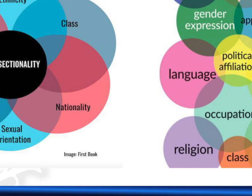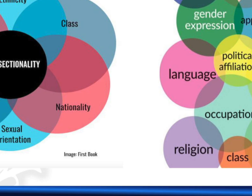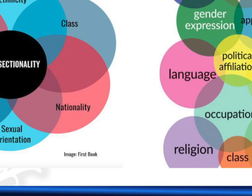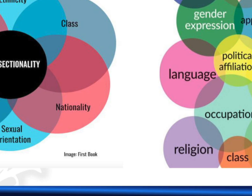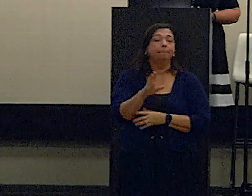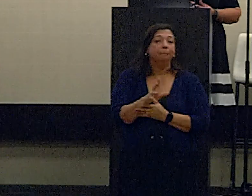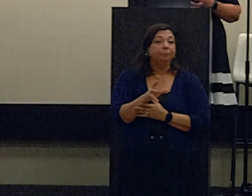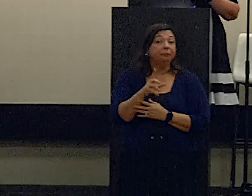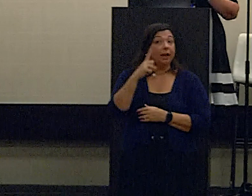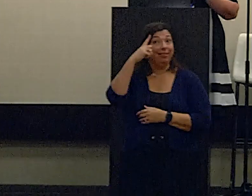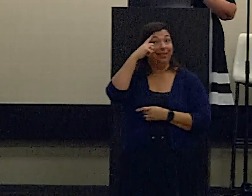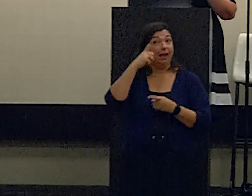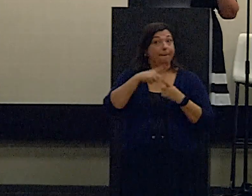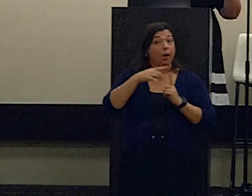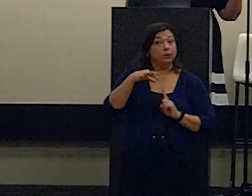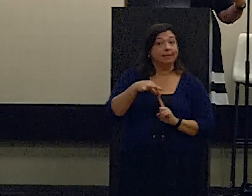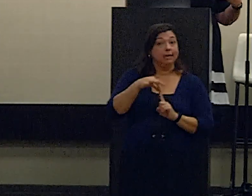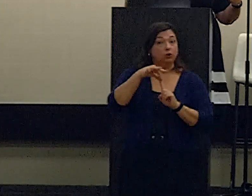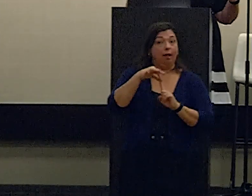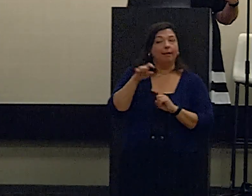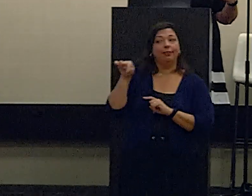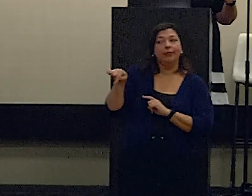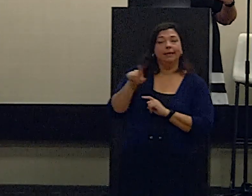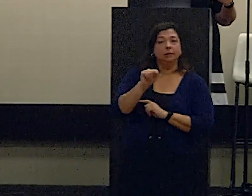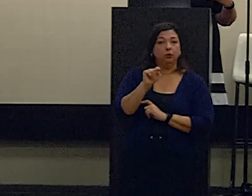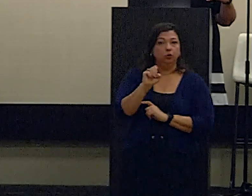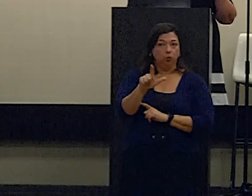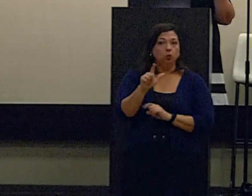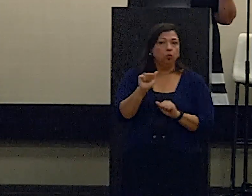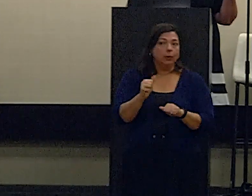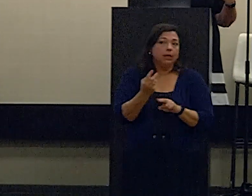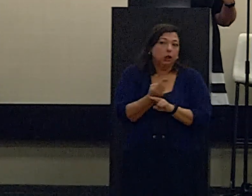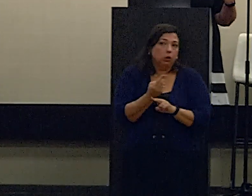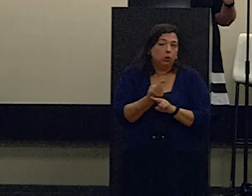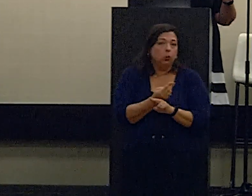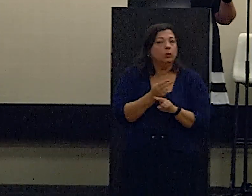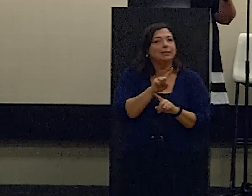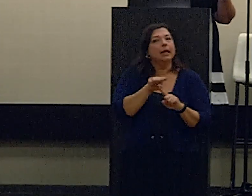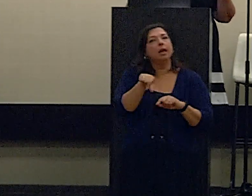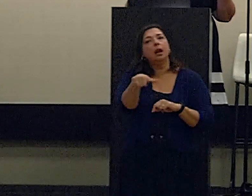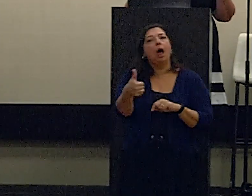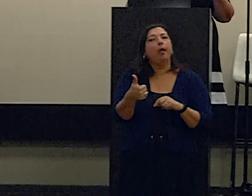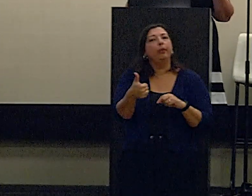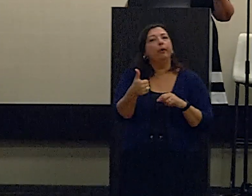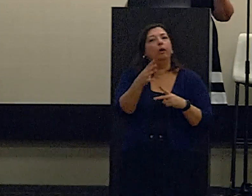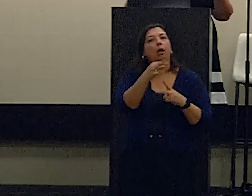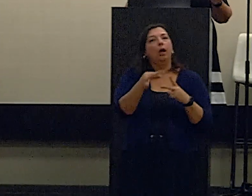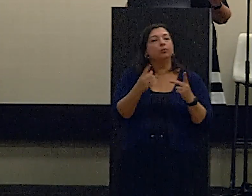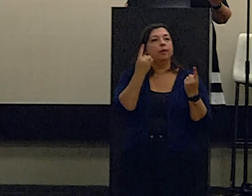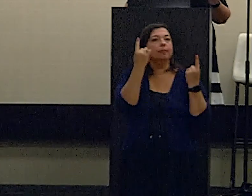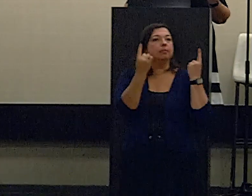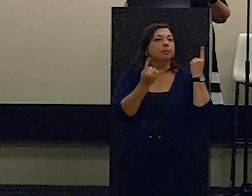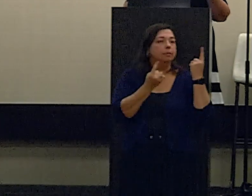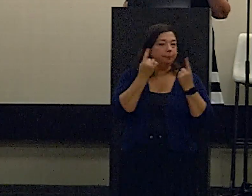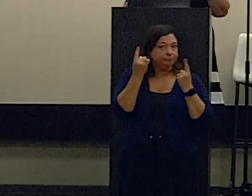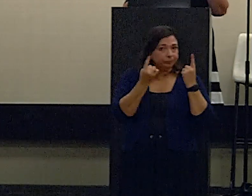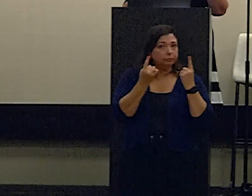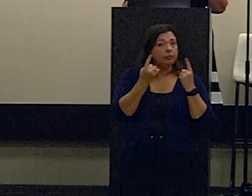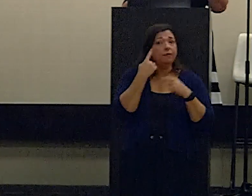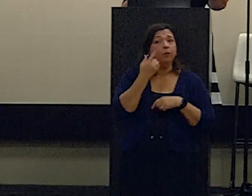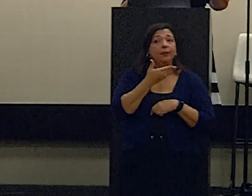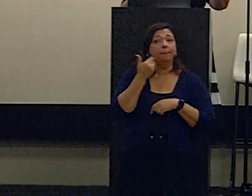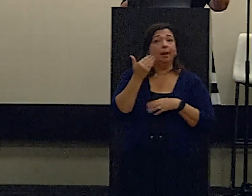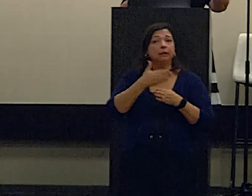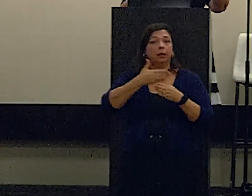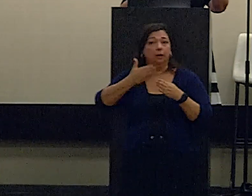we think about intersectionality, this is a tool that we can use, a way of thinking about the best possible ways, because we might not